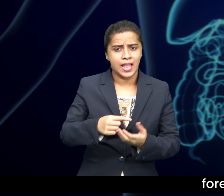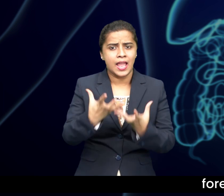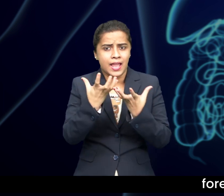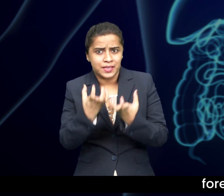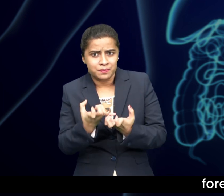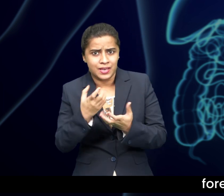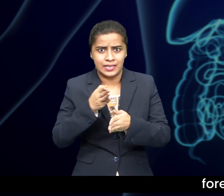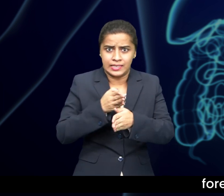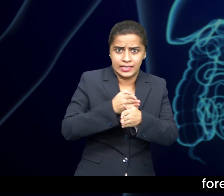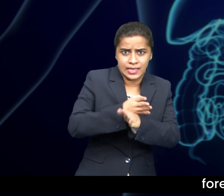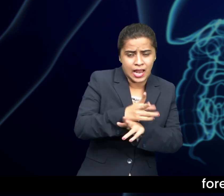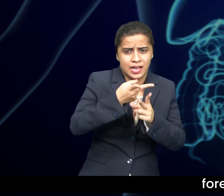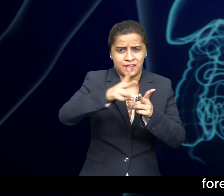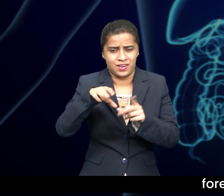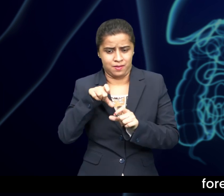invaders.